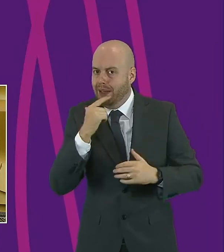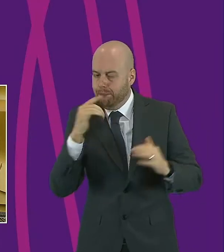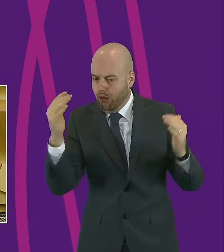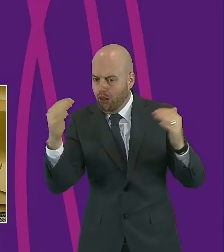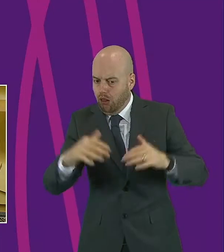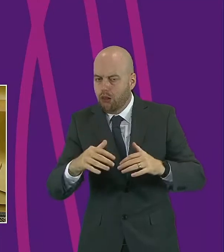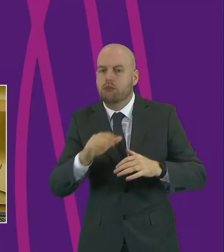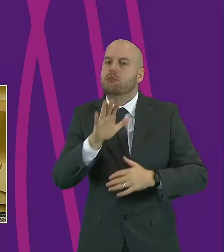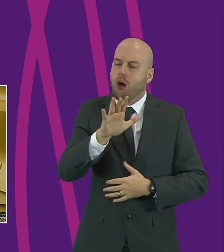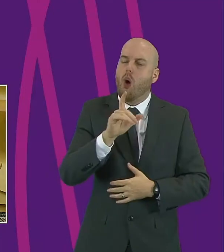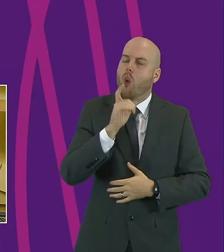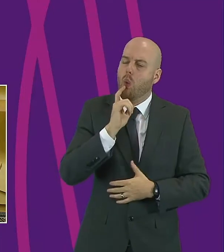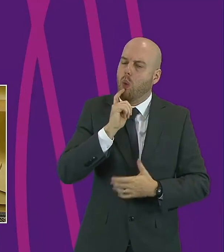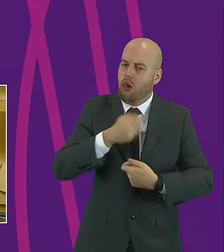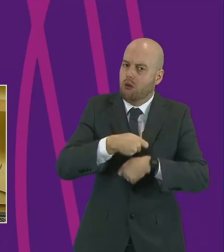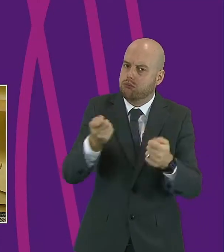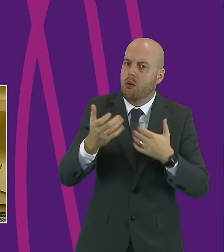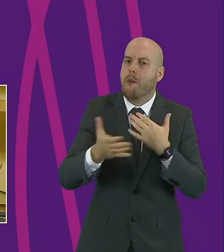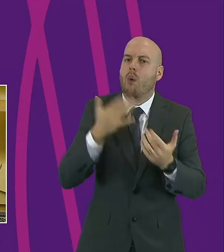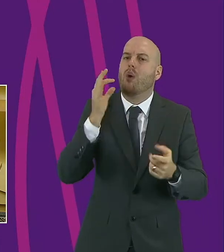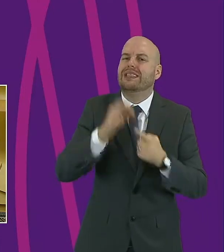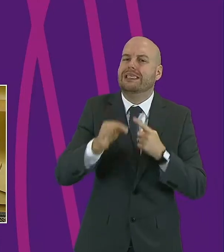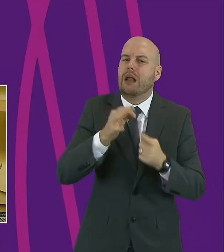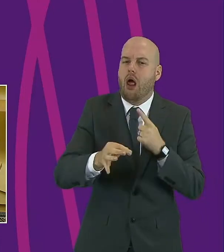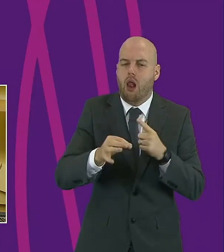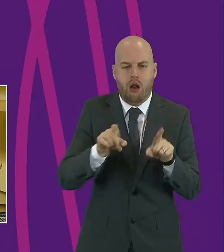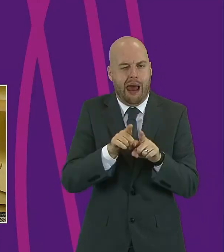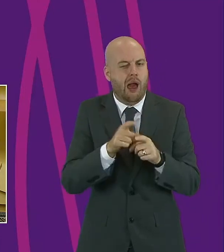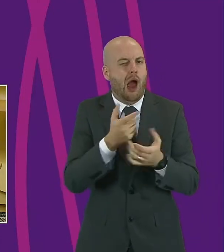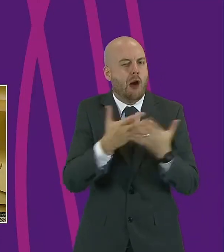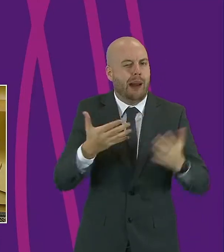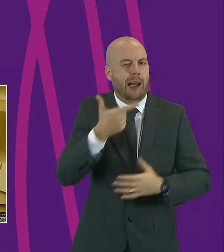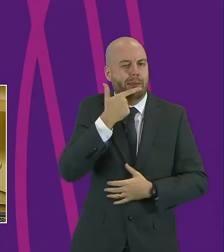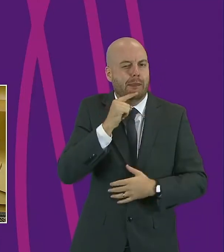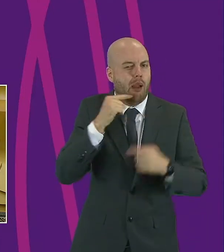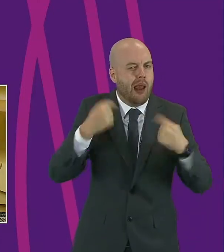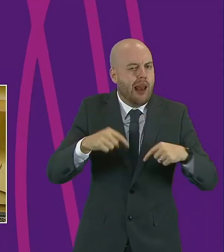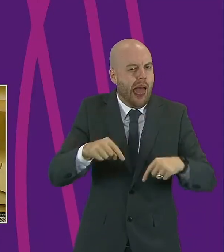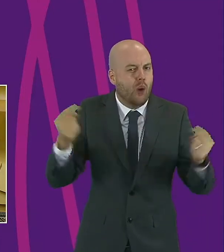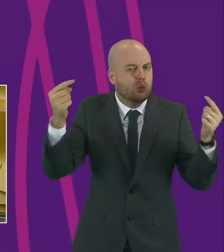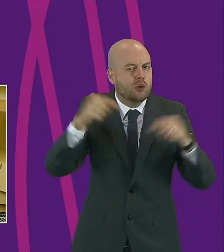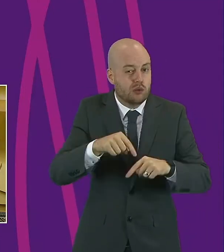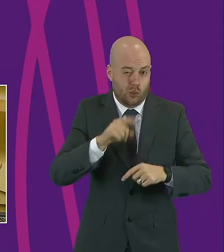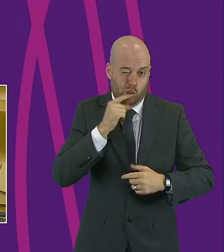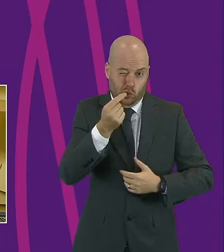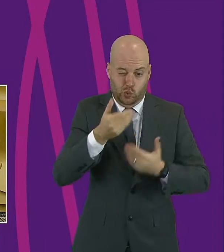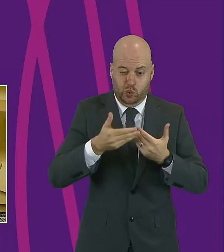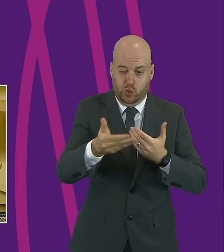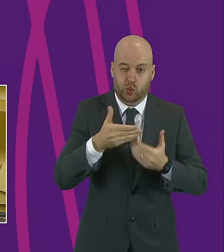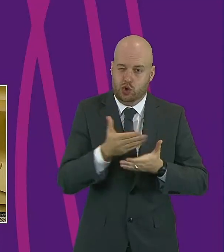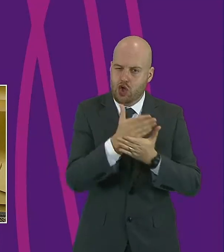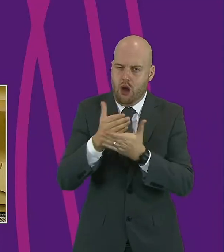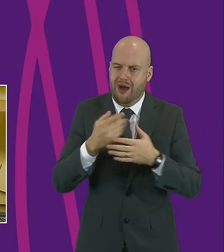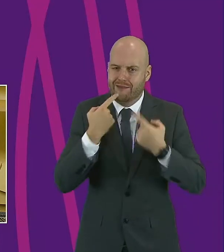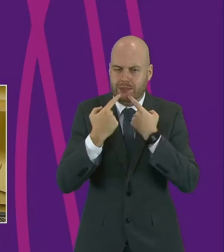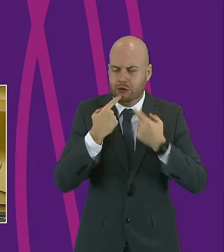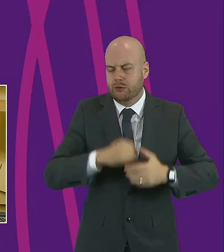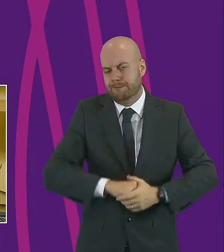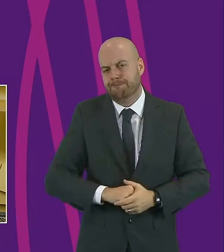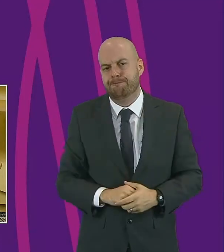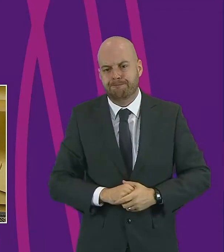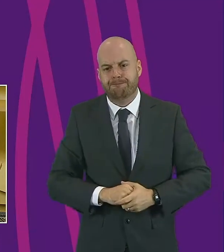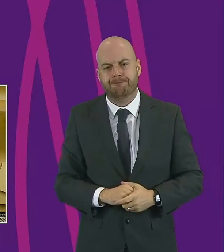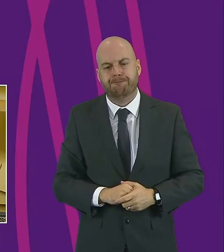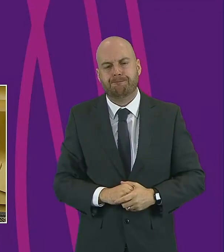including on permitted numbers, shortly. These are the activities and premises for which